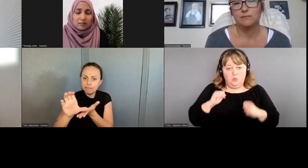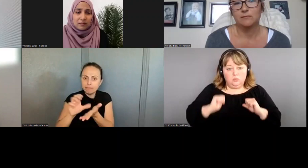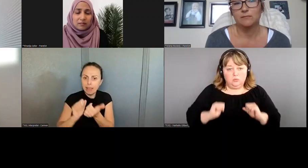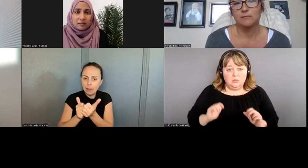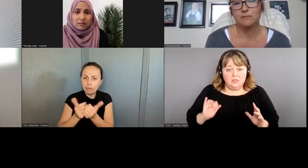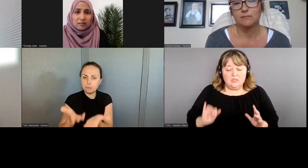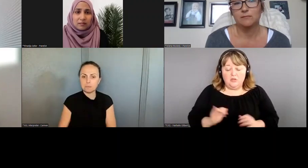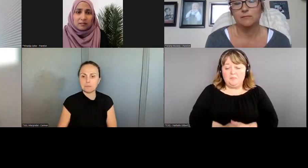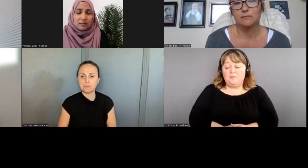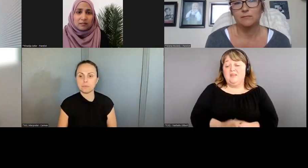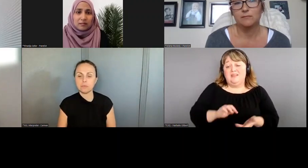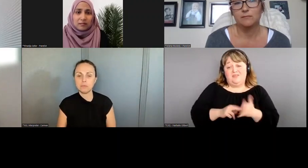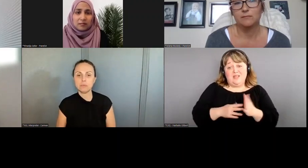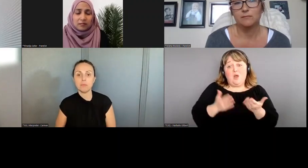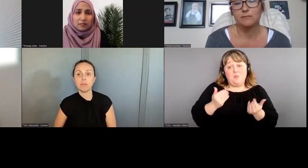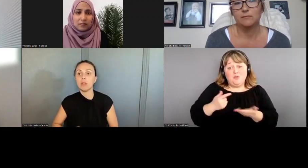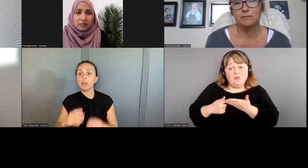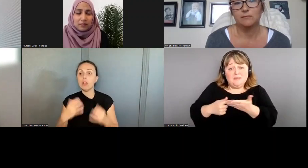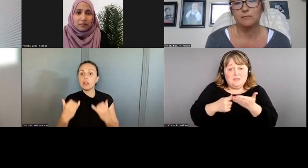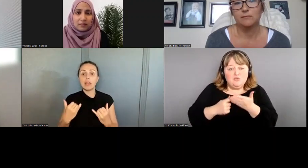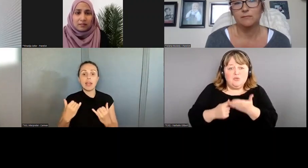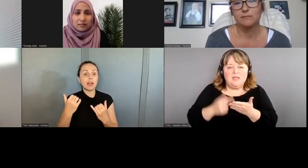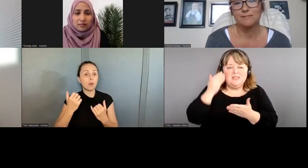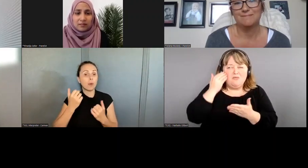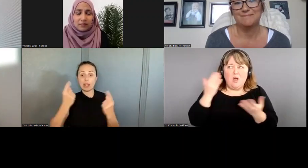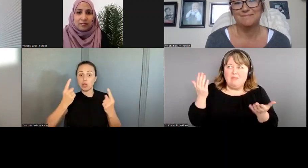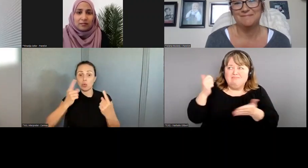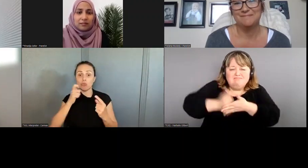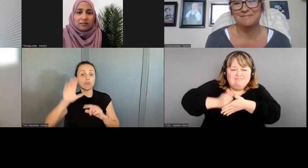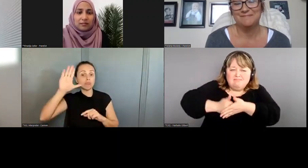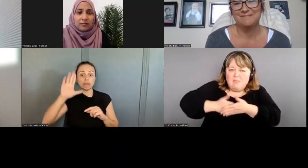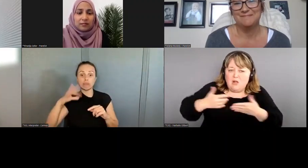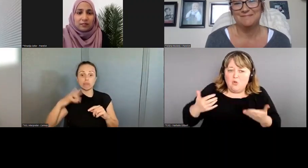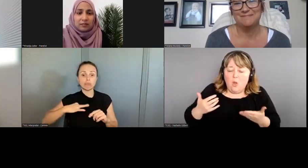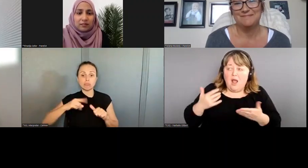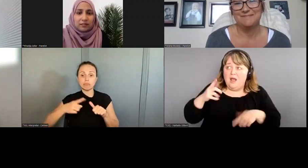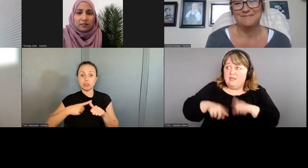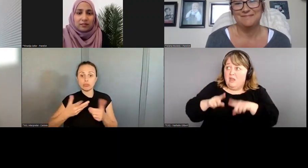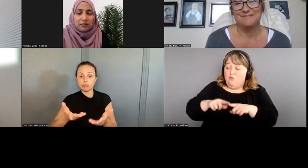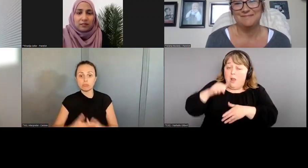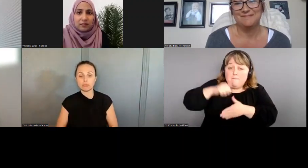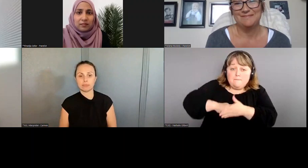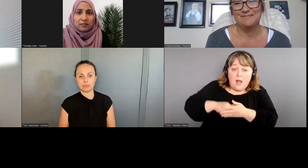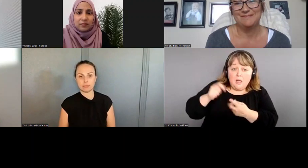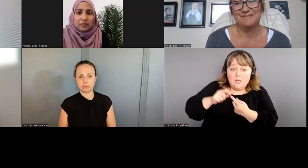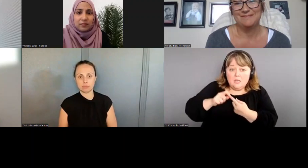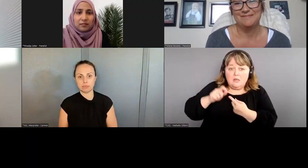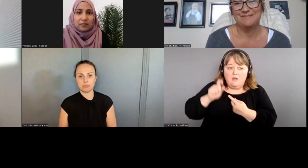province. So I will let anyone jump in who would like to start.